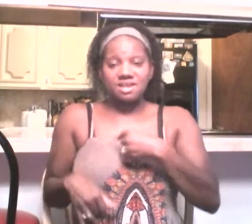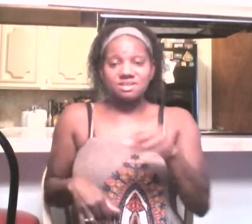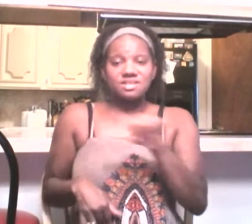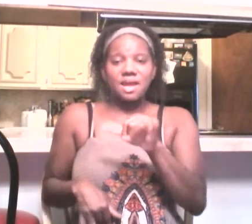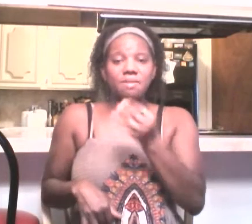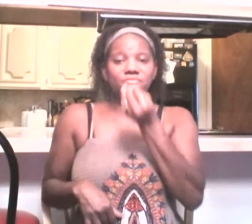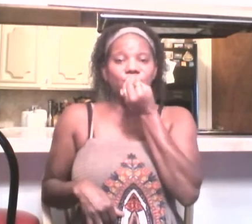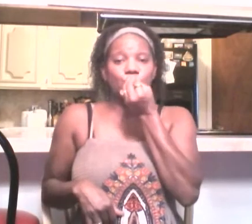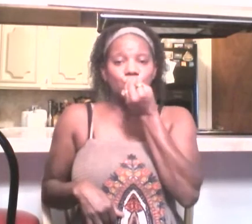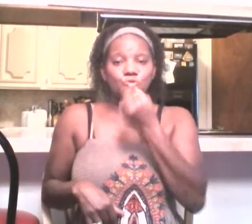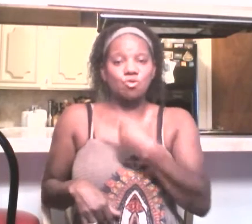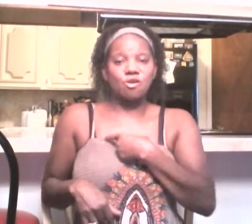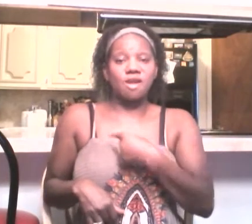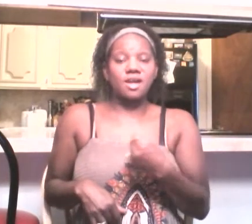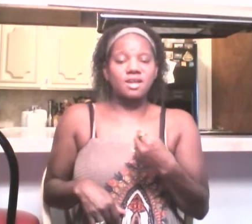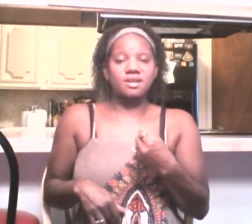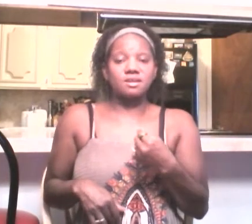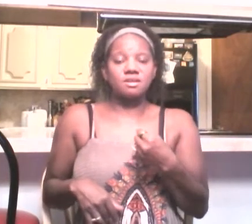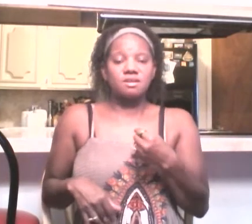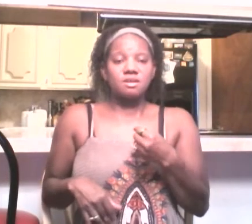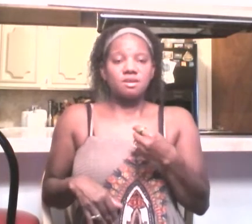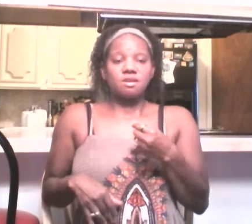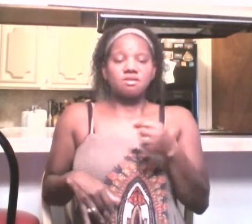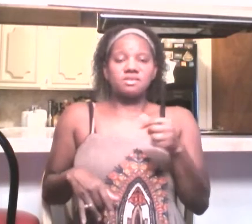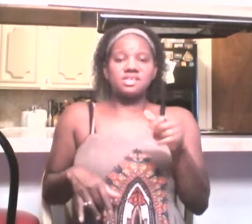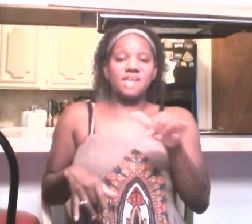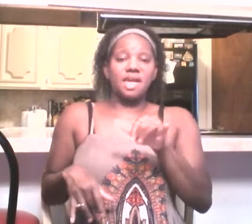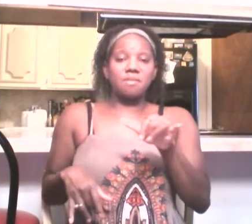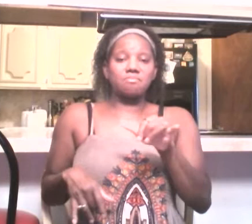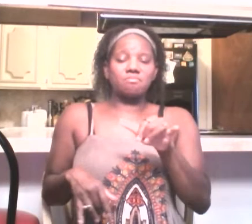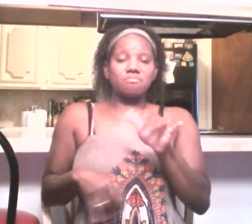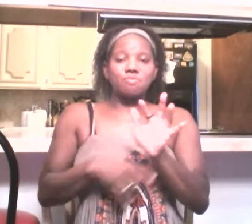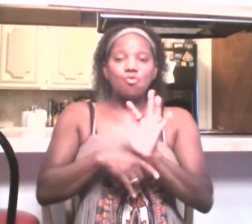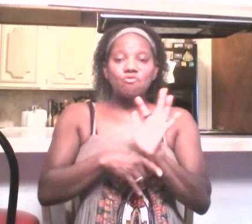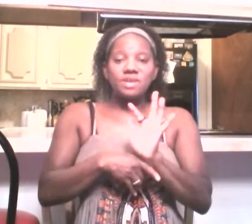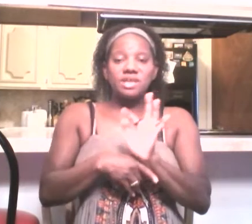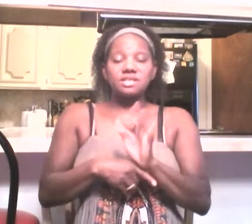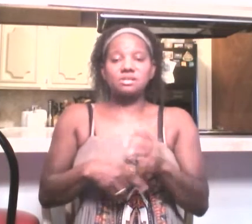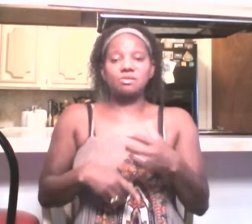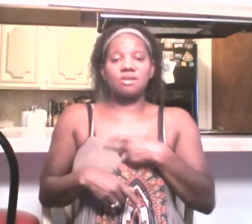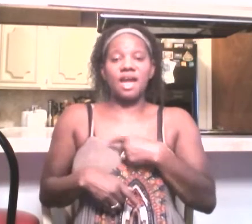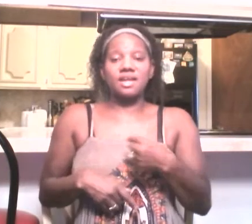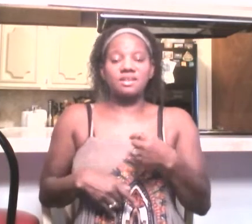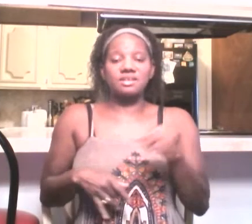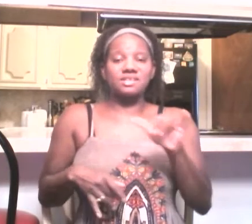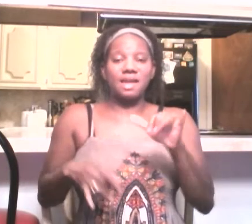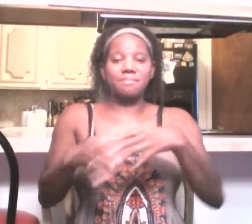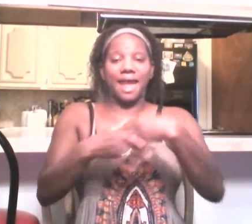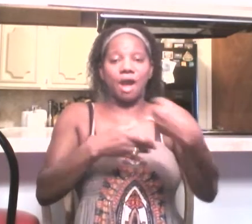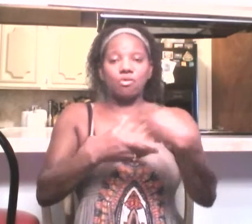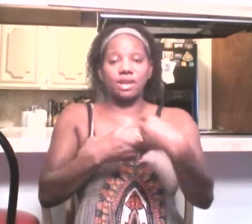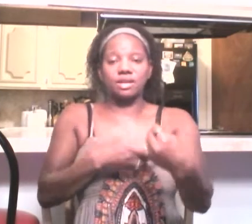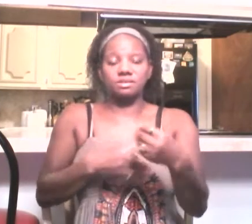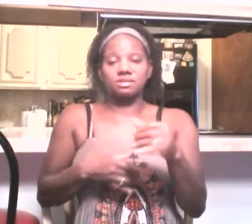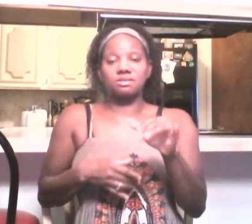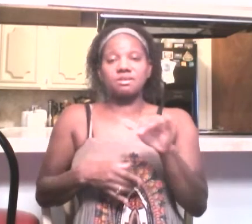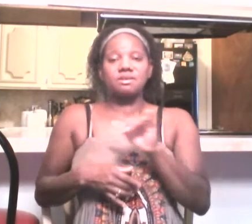liking the same food or liking the same movies or liking the same outing, the